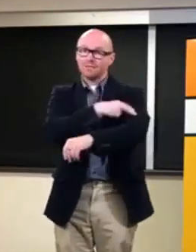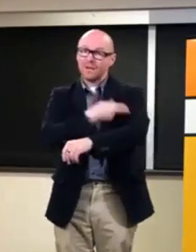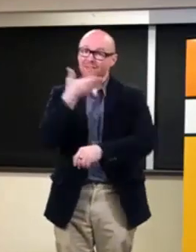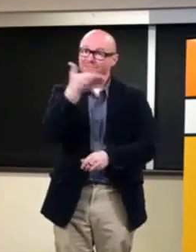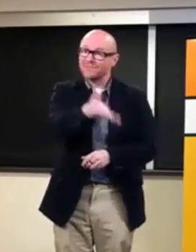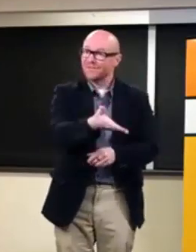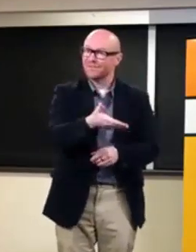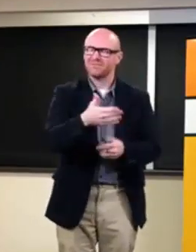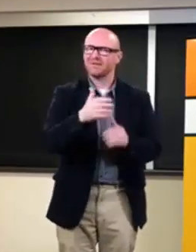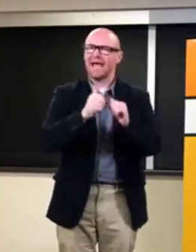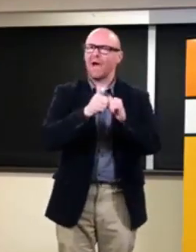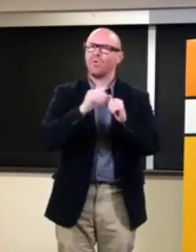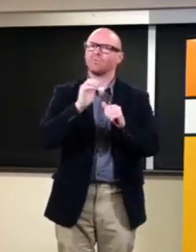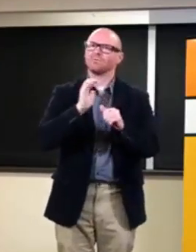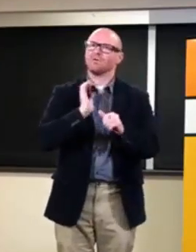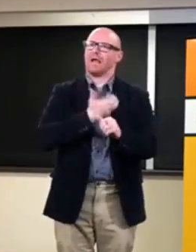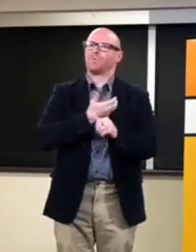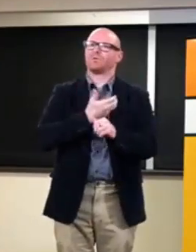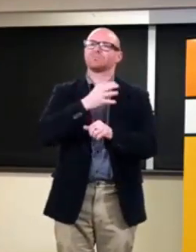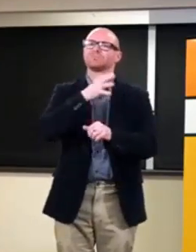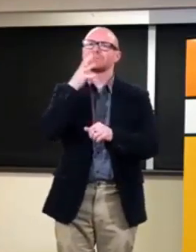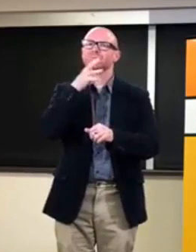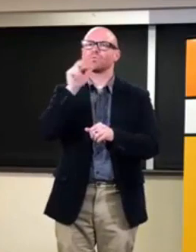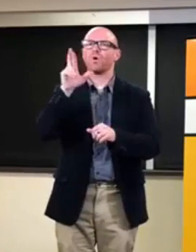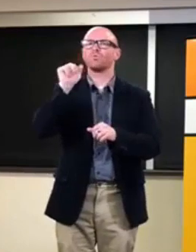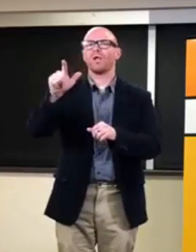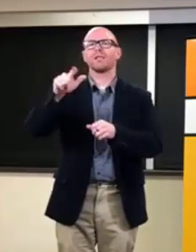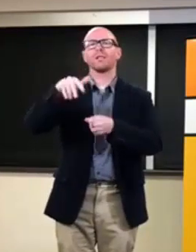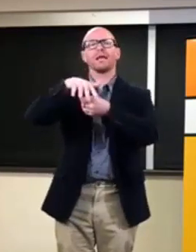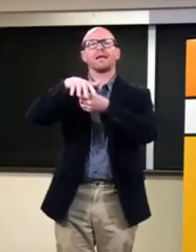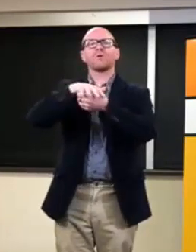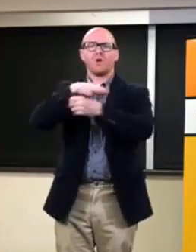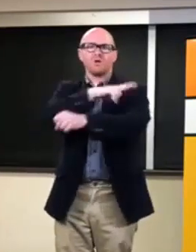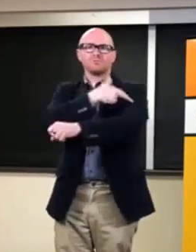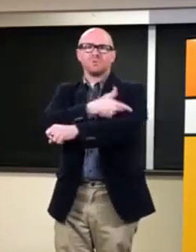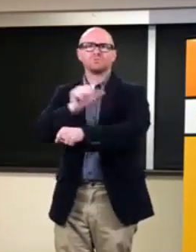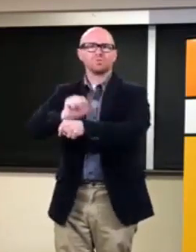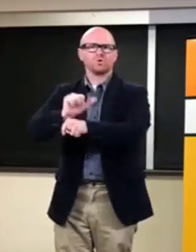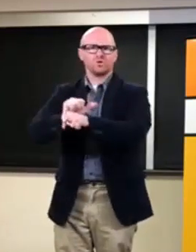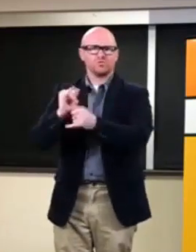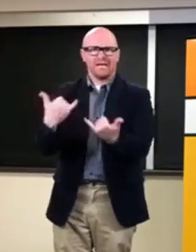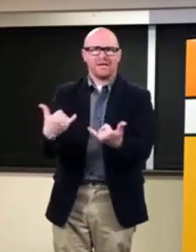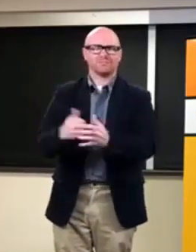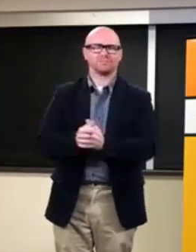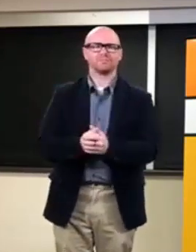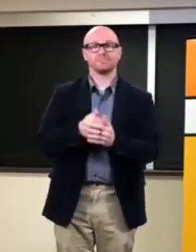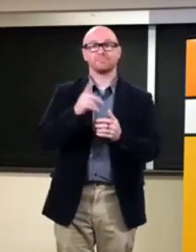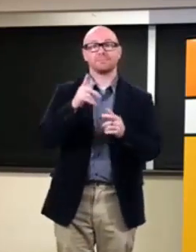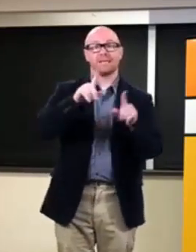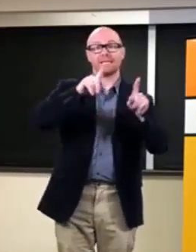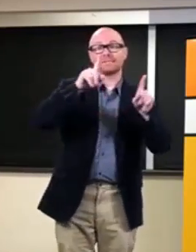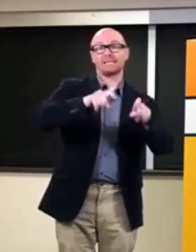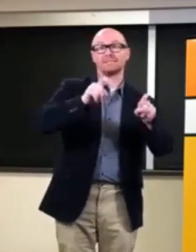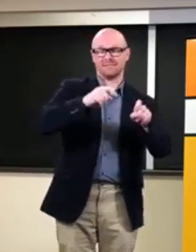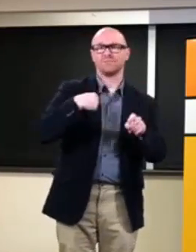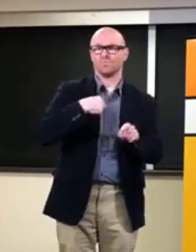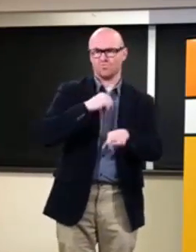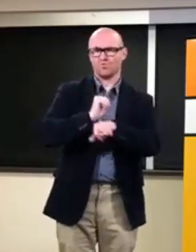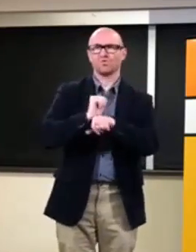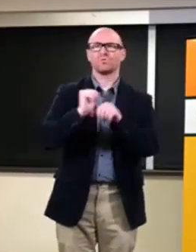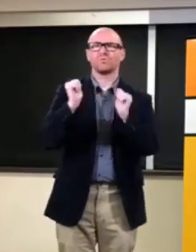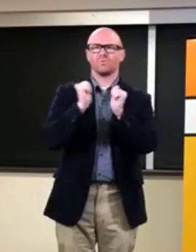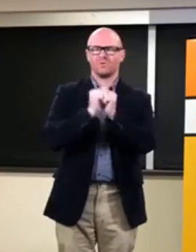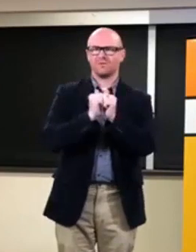Sure. So the question is about how are rural settings faring in terms of medical supplies and testing capacity. So in terms of testing capacity, we are working